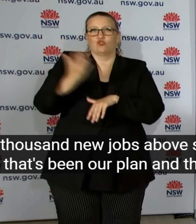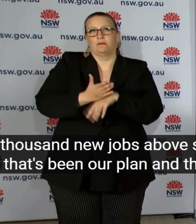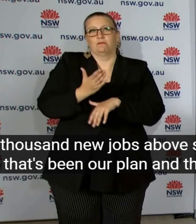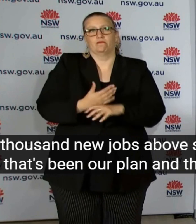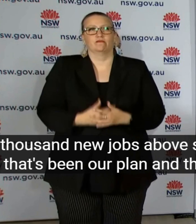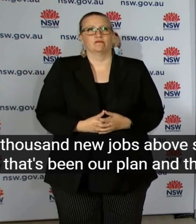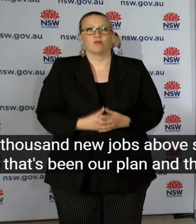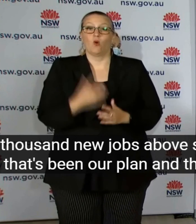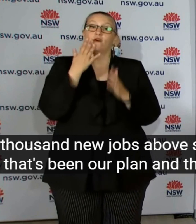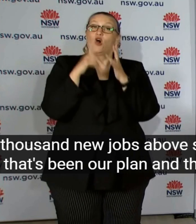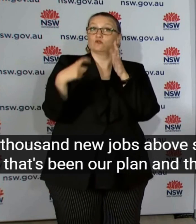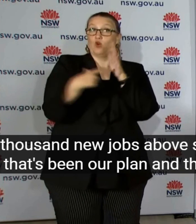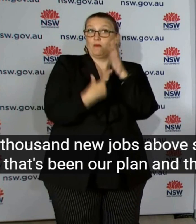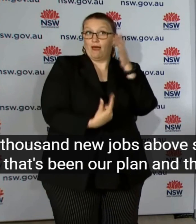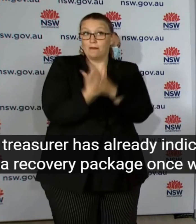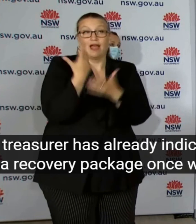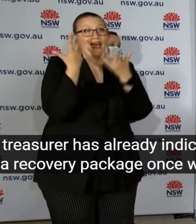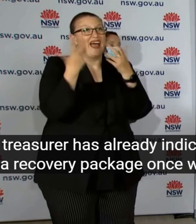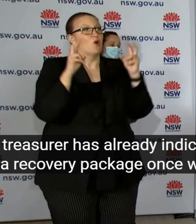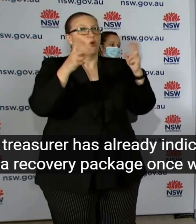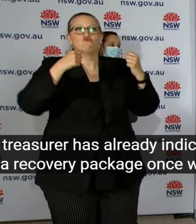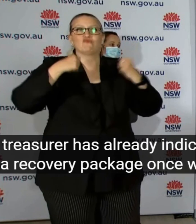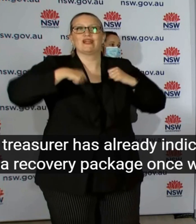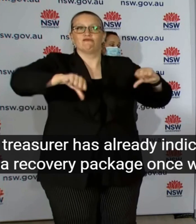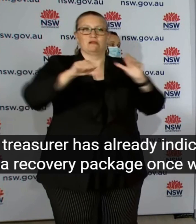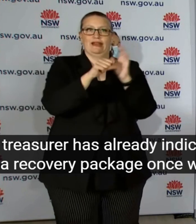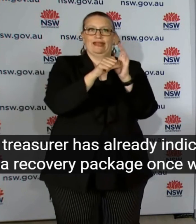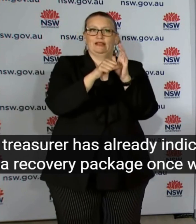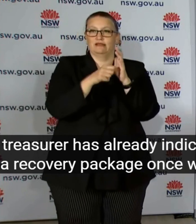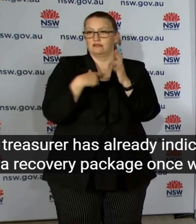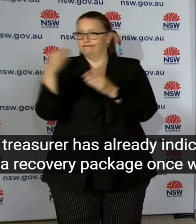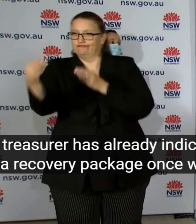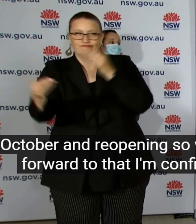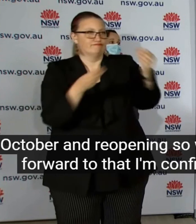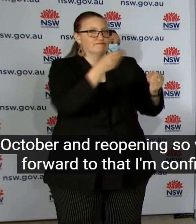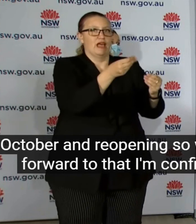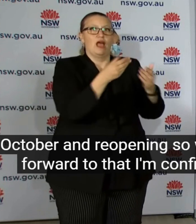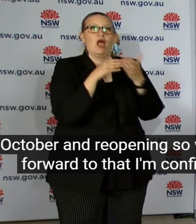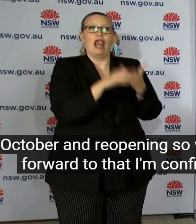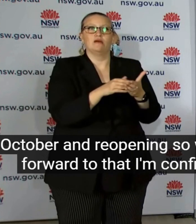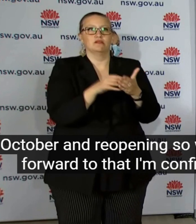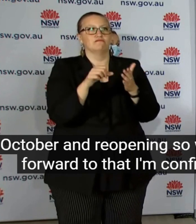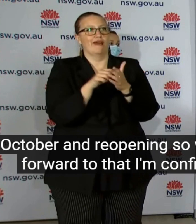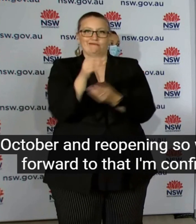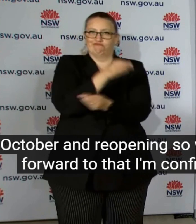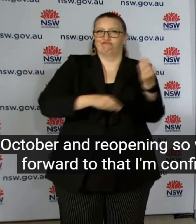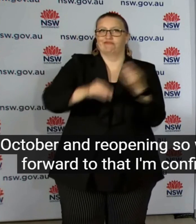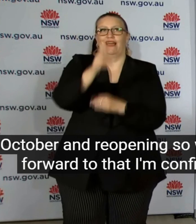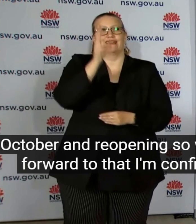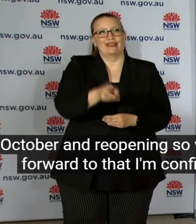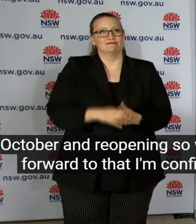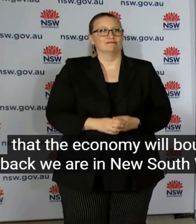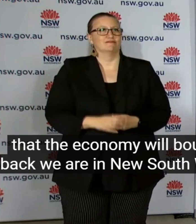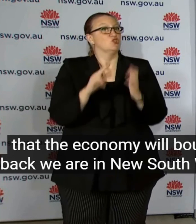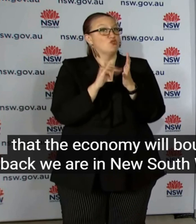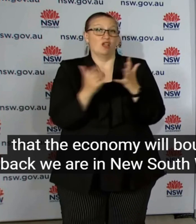and reopening. So we look forward to that. I'm confident that the economy will bounce back. We are New South Wales. We are the engine room for the